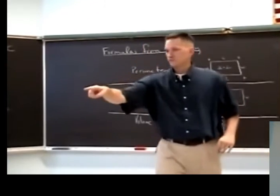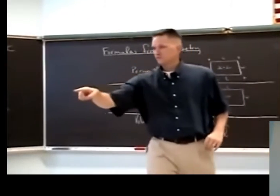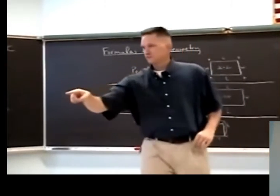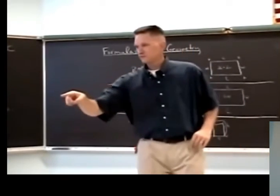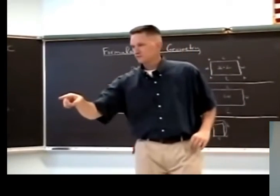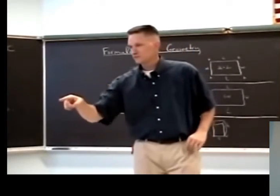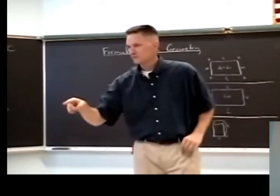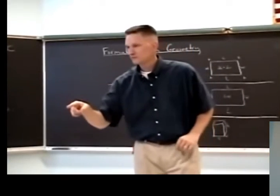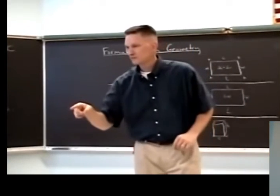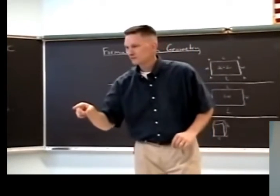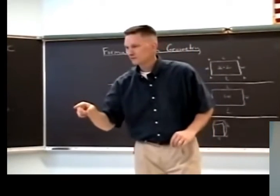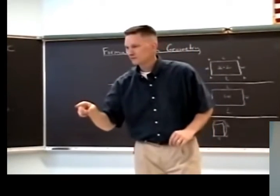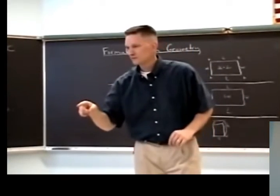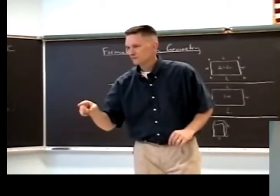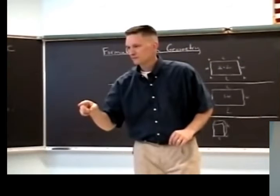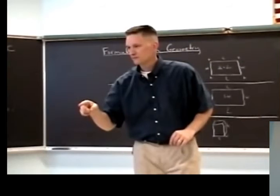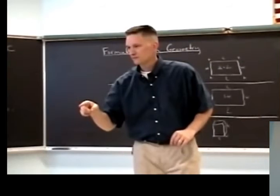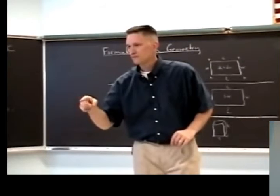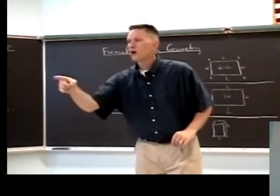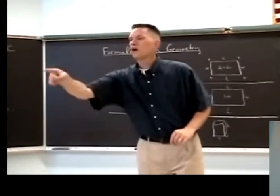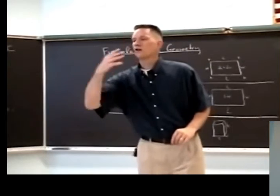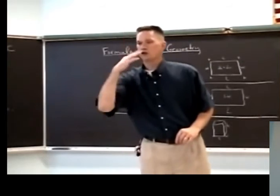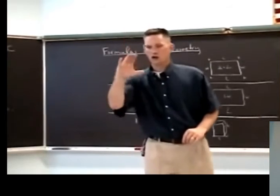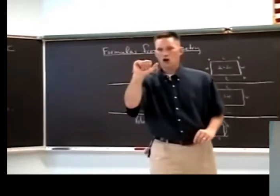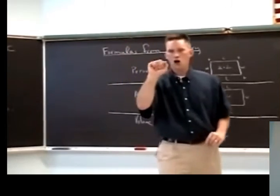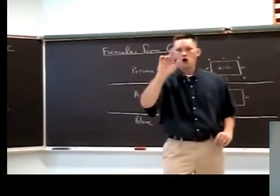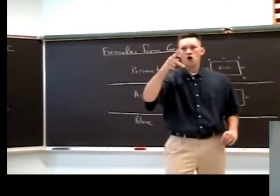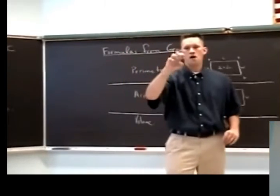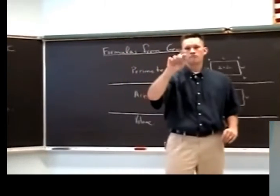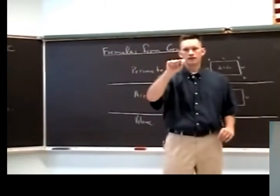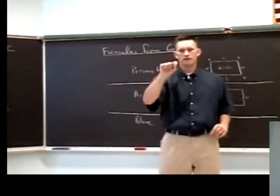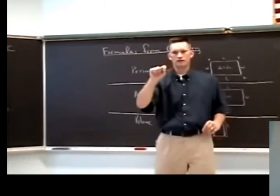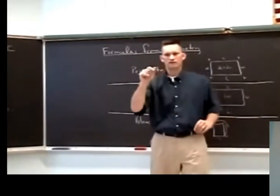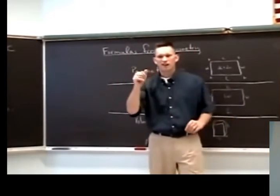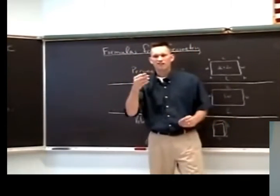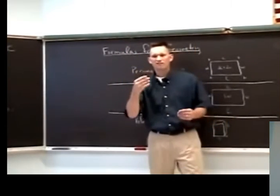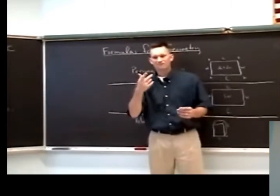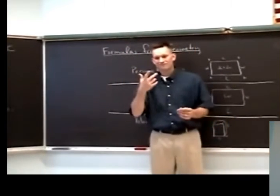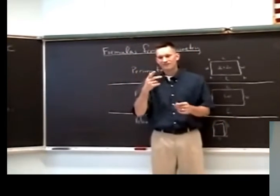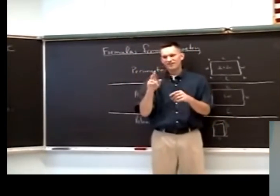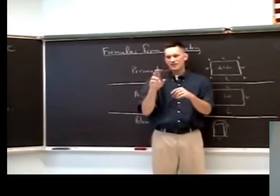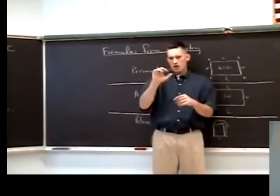feet you would need for a fence. Okay, moving on to area.